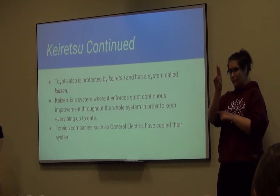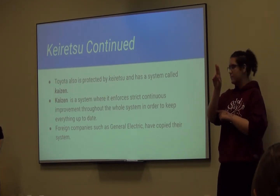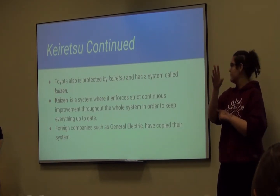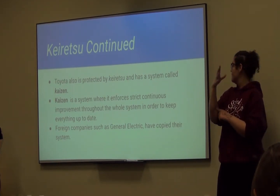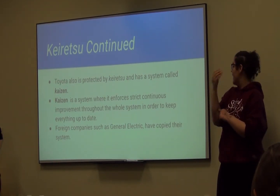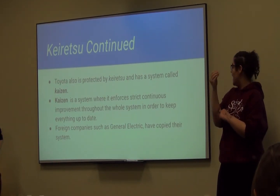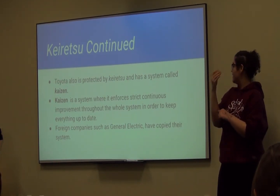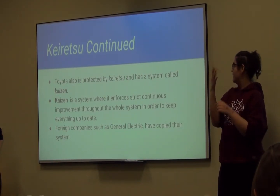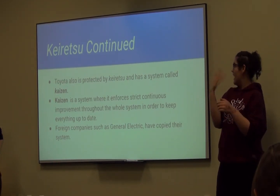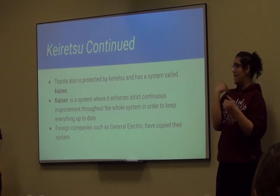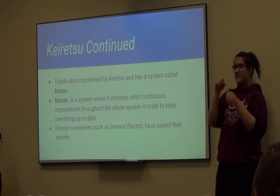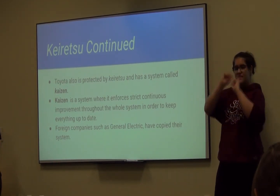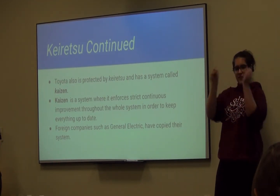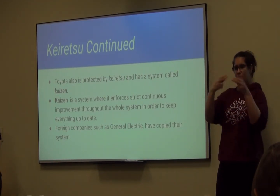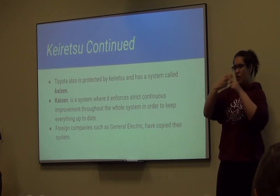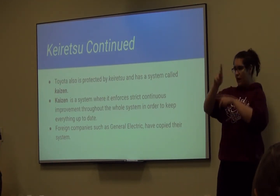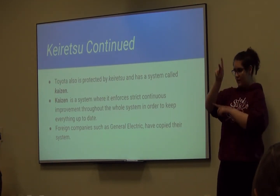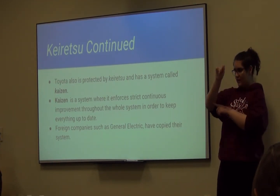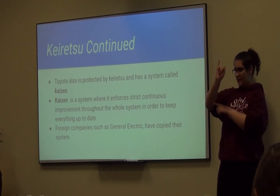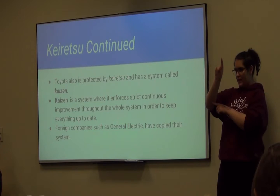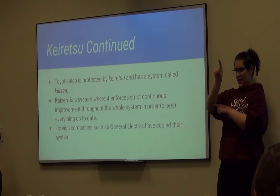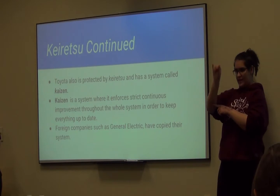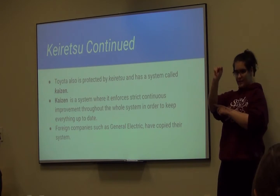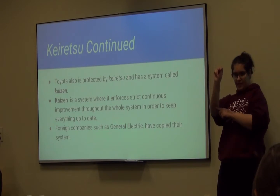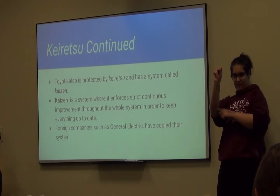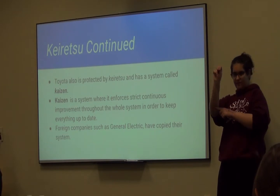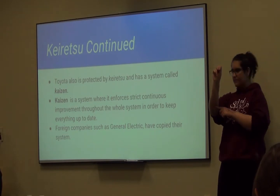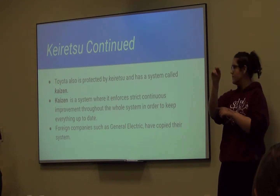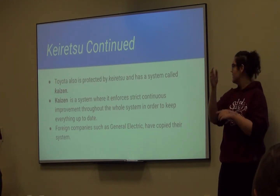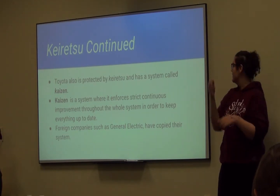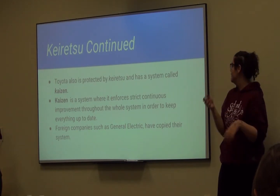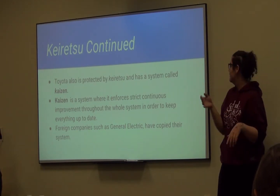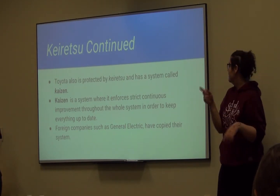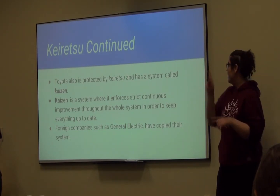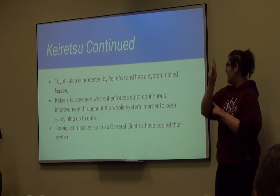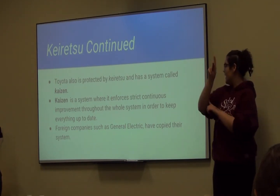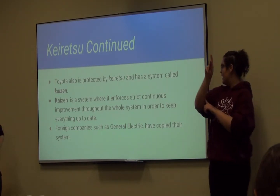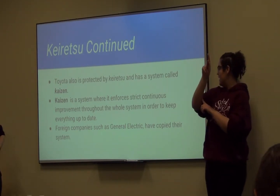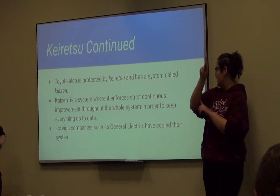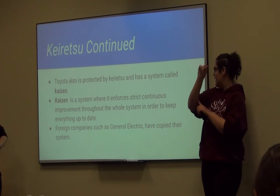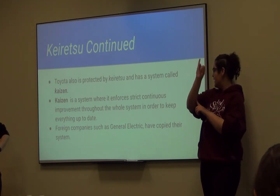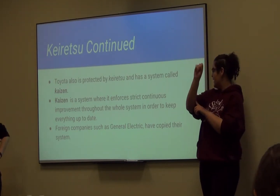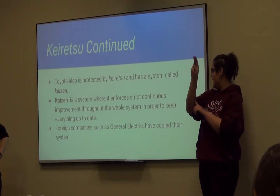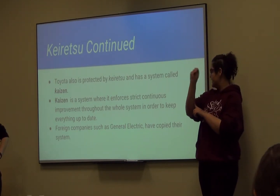And they're also supported by the Keiretsu under the system of Kaizen.